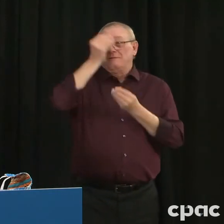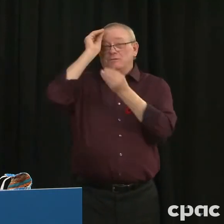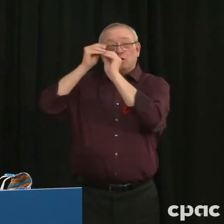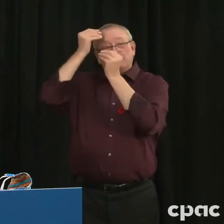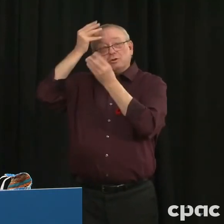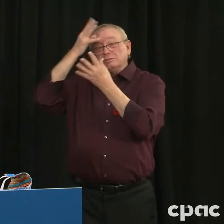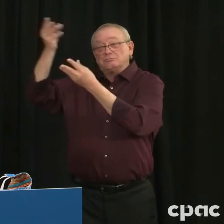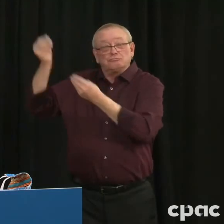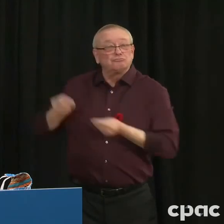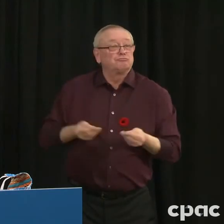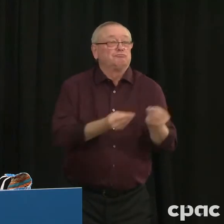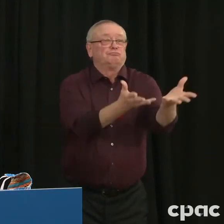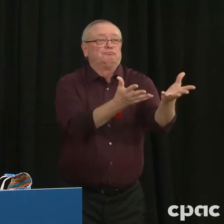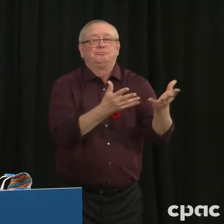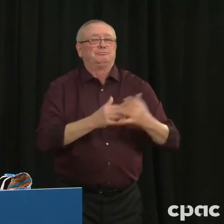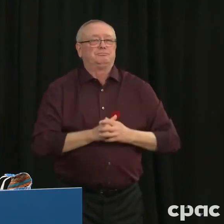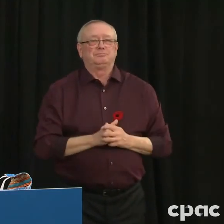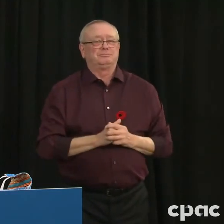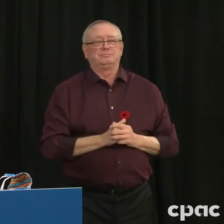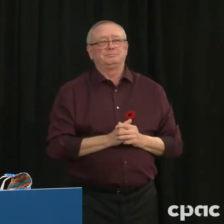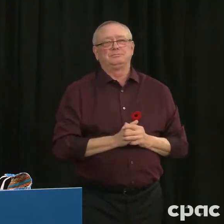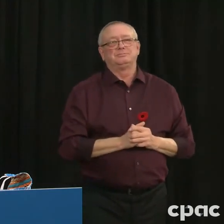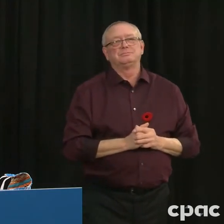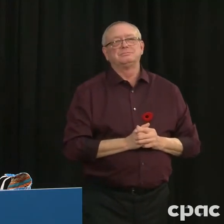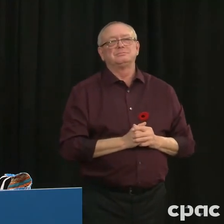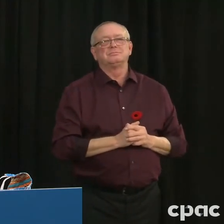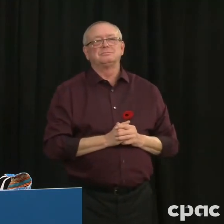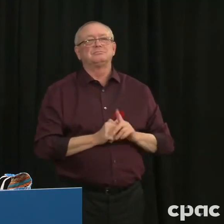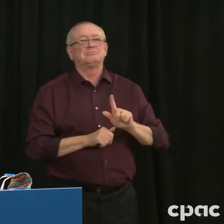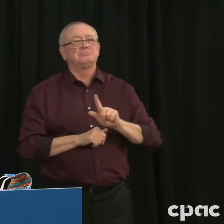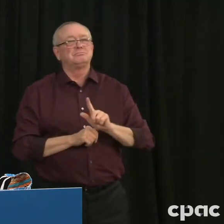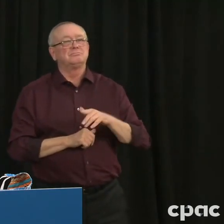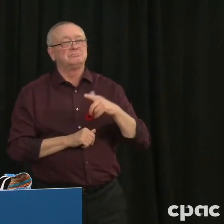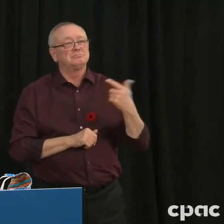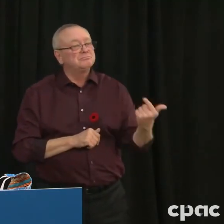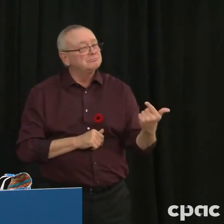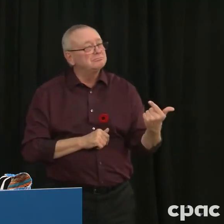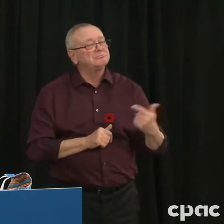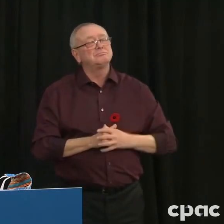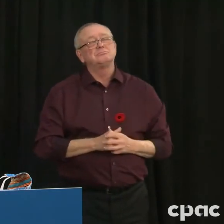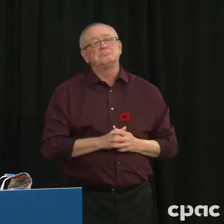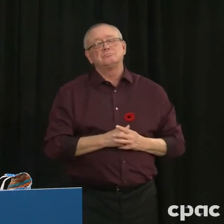Operator, could you put through the next caller, please? Yes, David Staples.